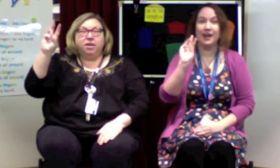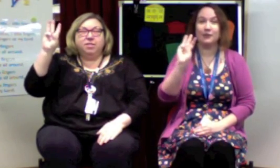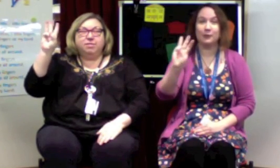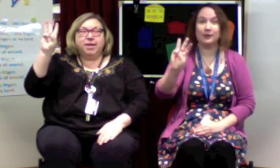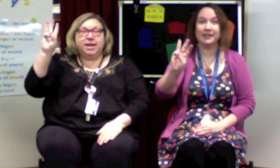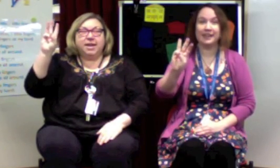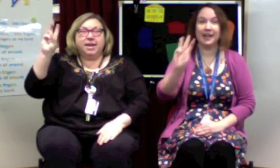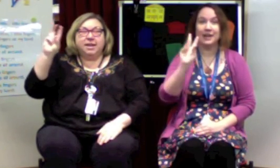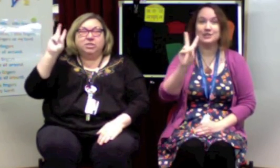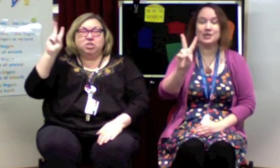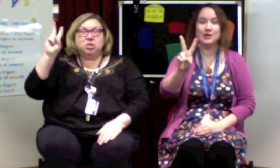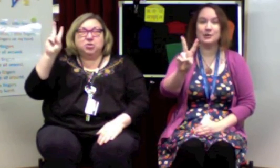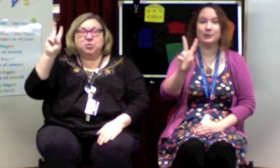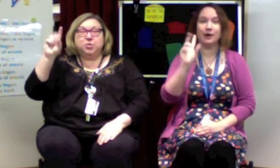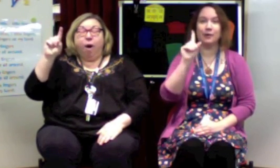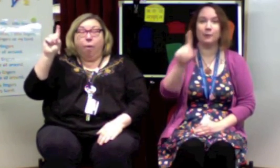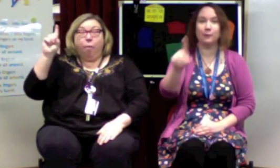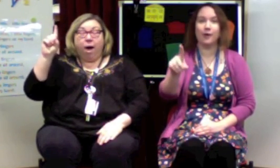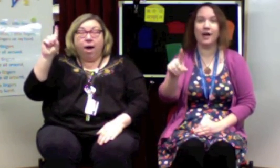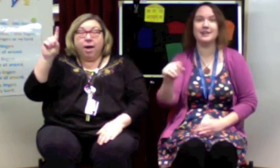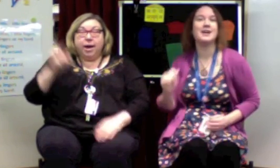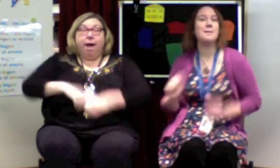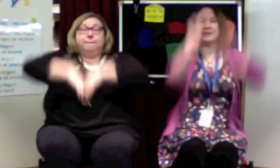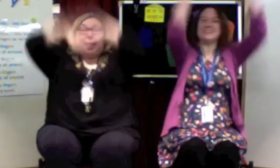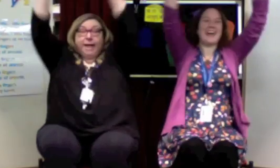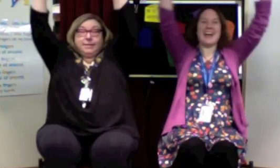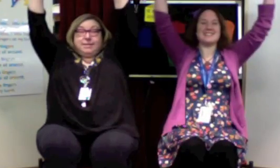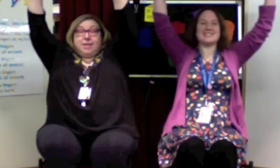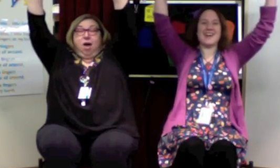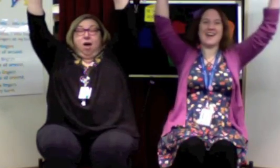three, two, one, blast off!